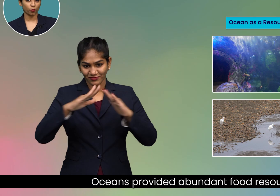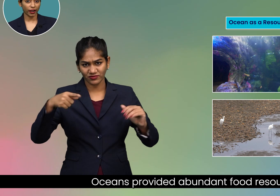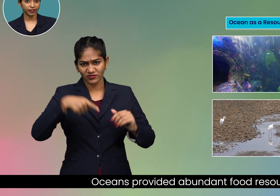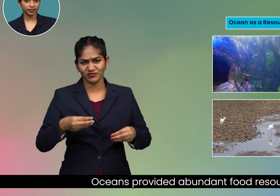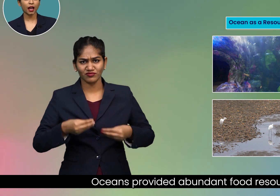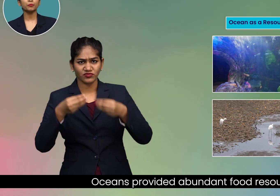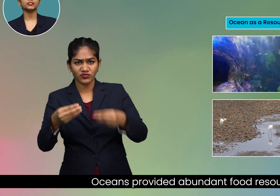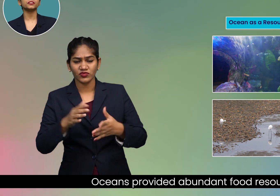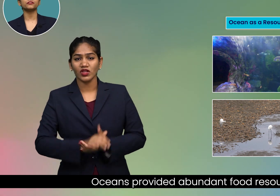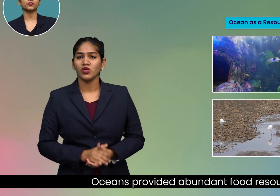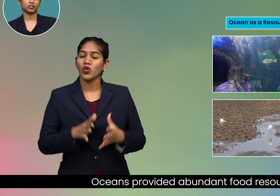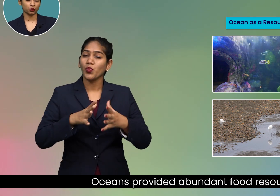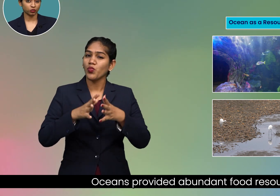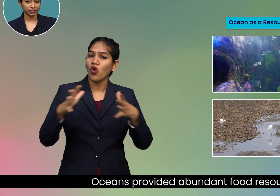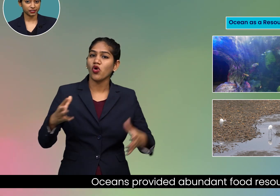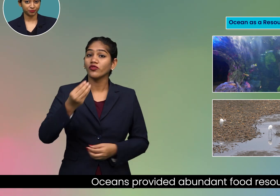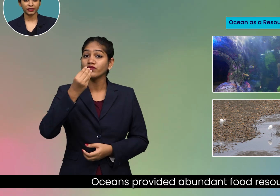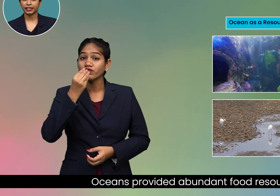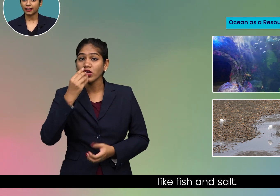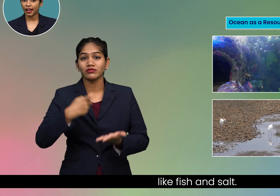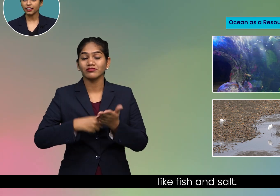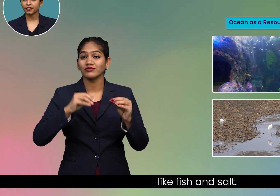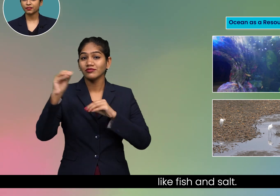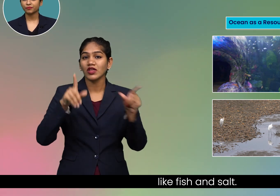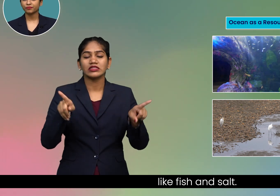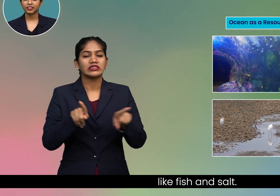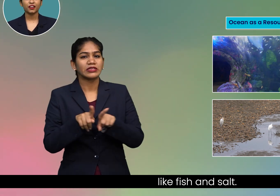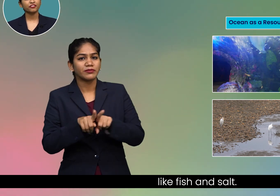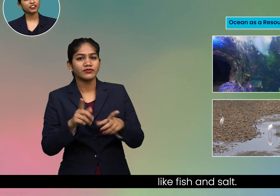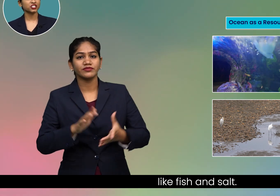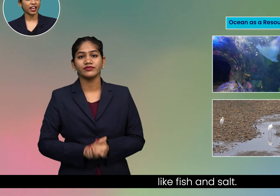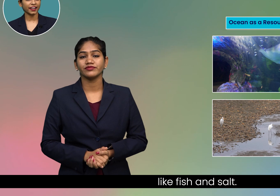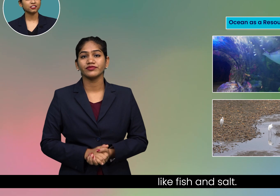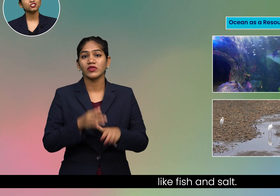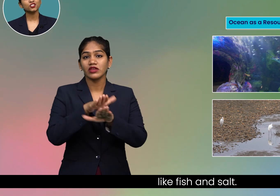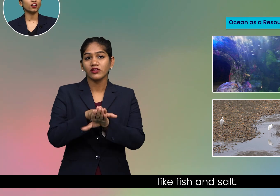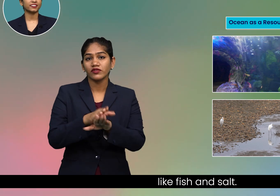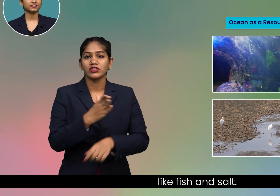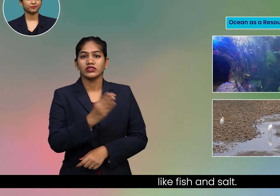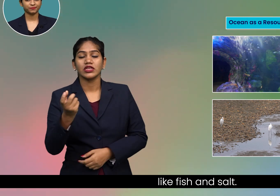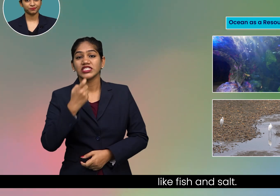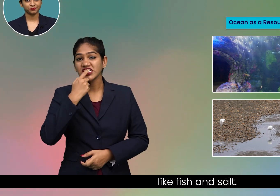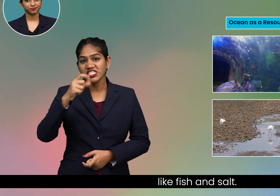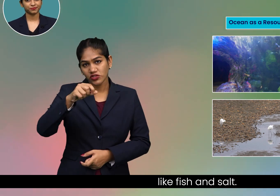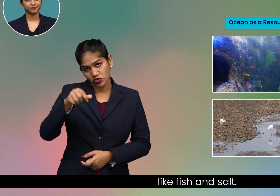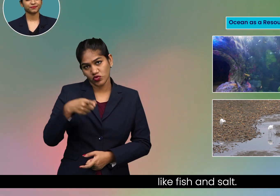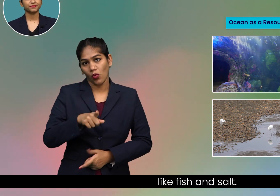Oceans provided abundant food resources like fish and salt.